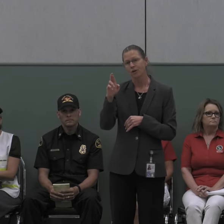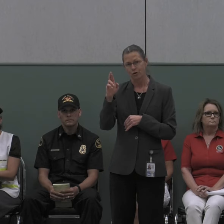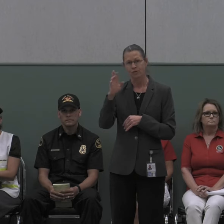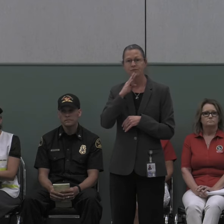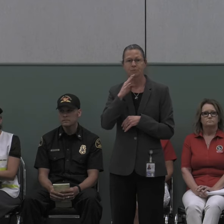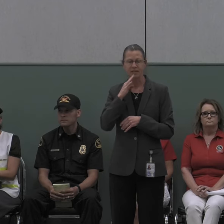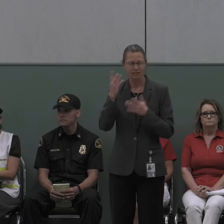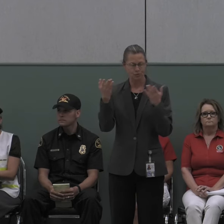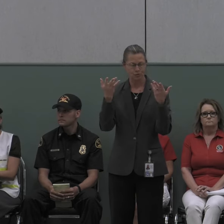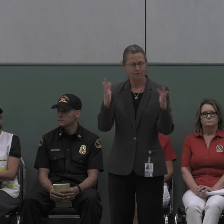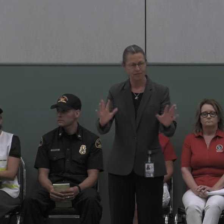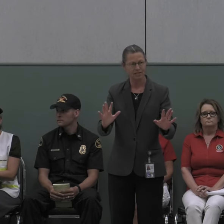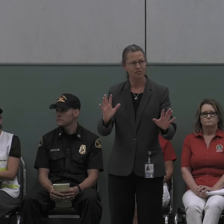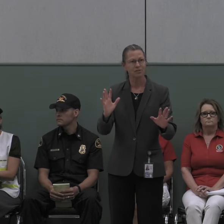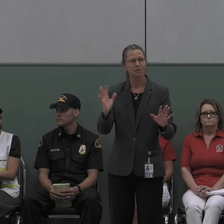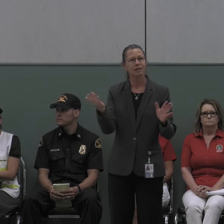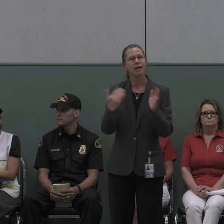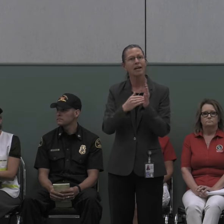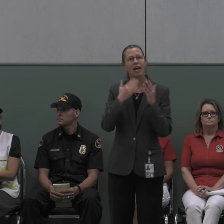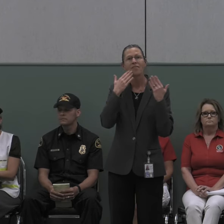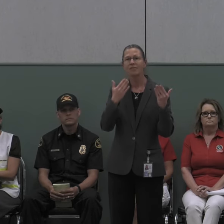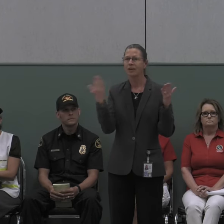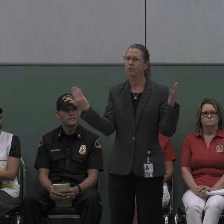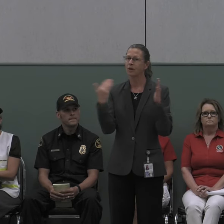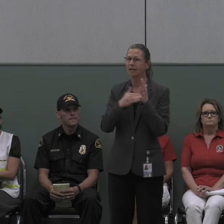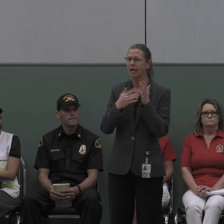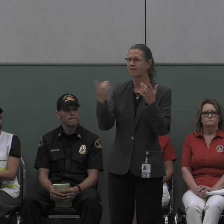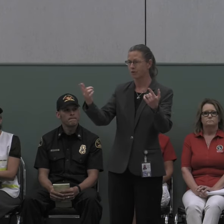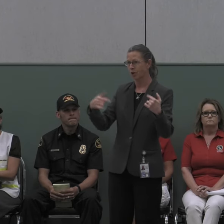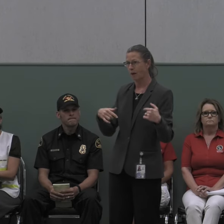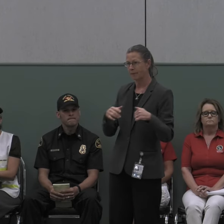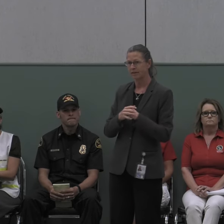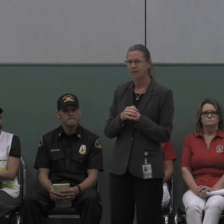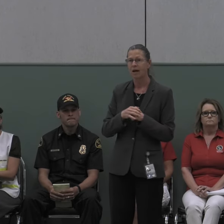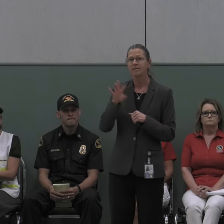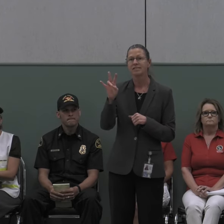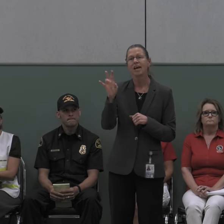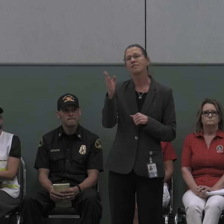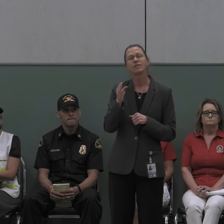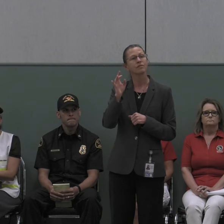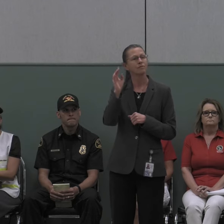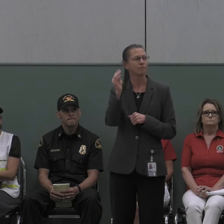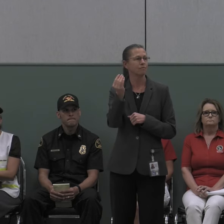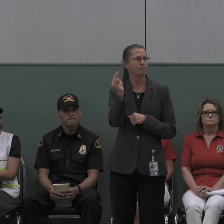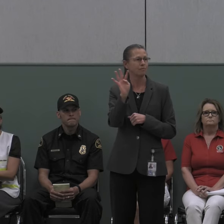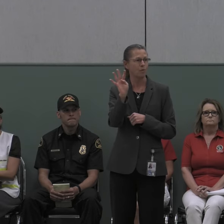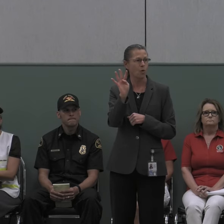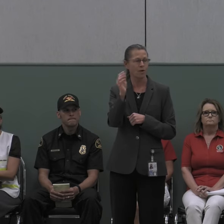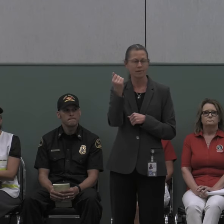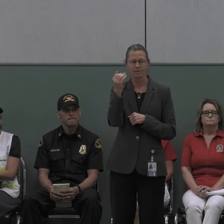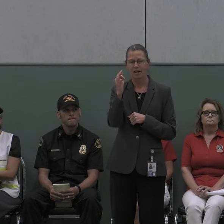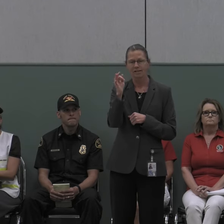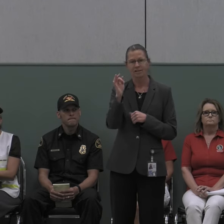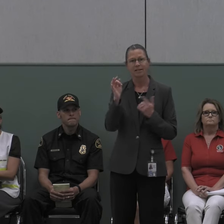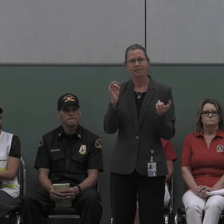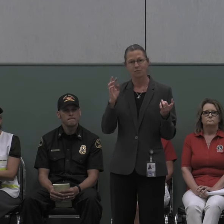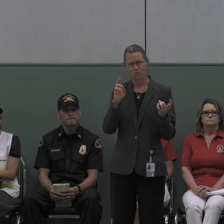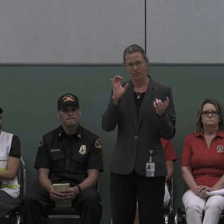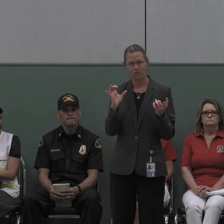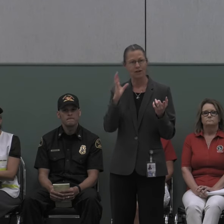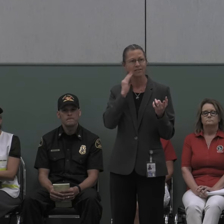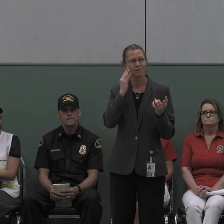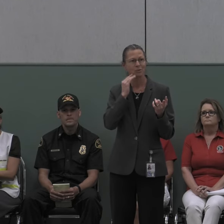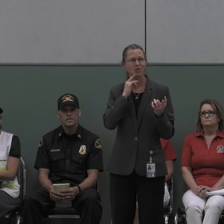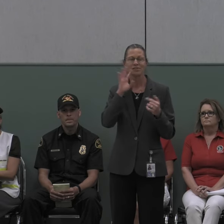Again, thank you again for coming over. On 7/4/19, the city of Ridgecrest experienced a magnitude of a